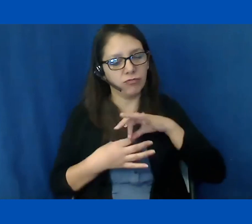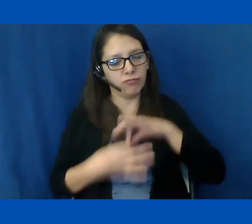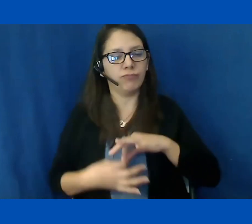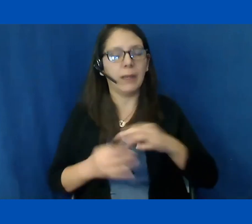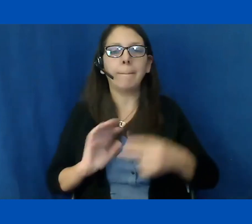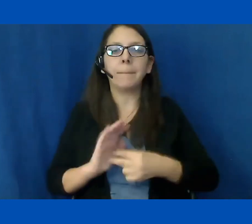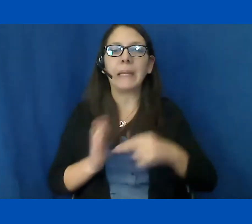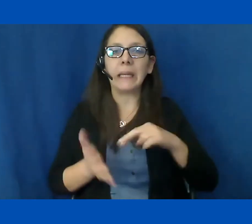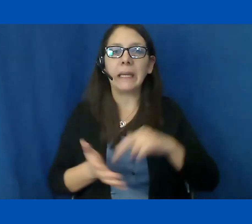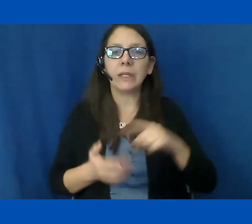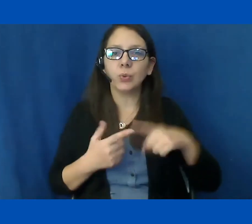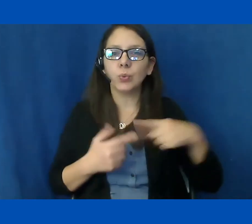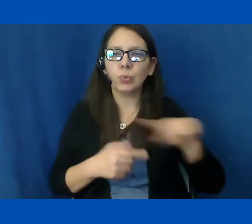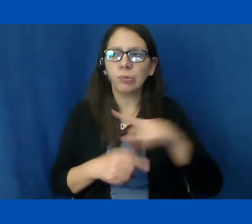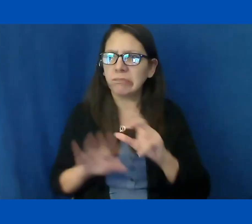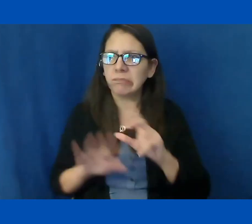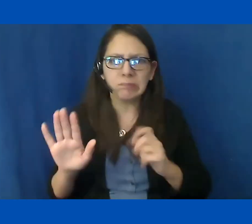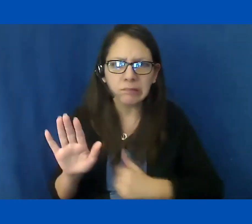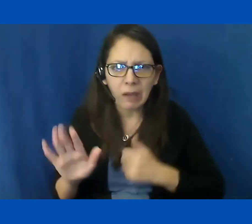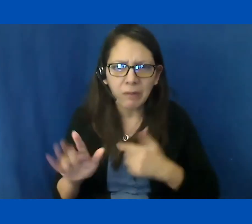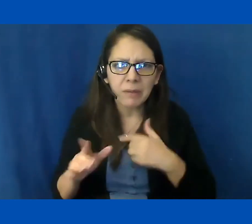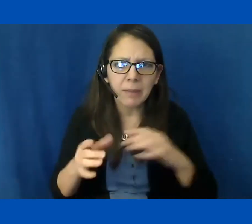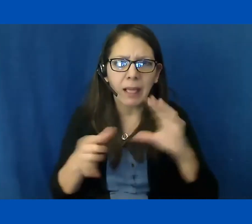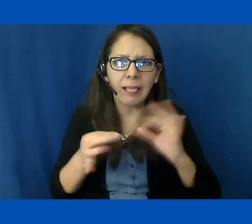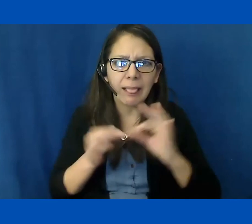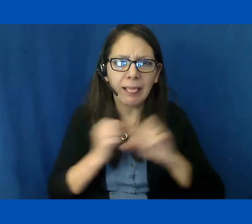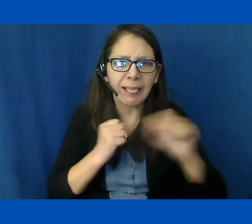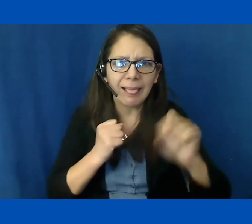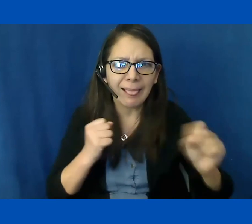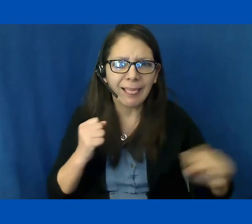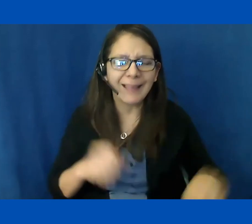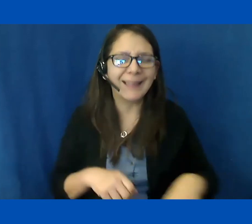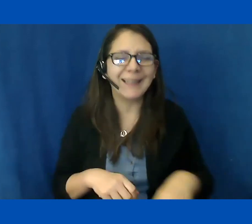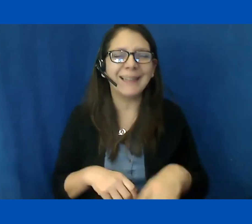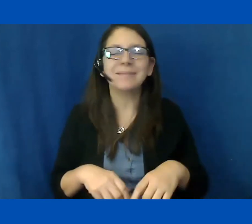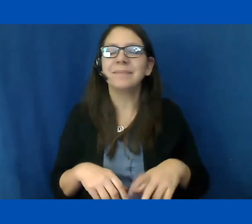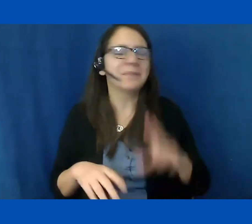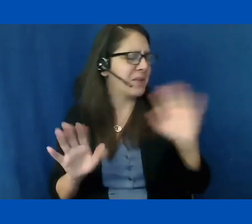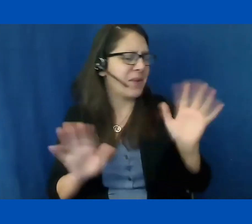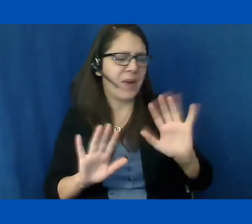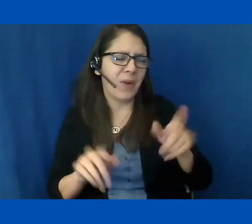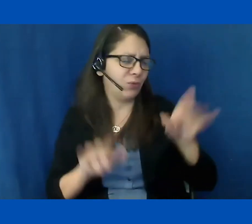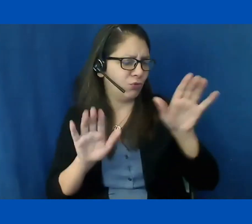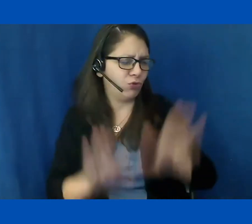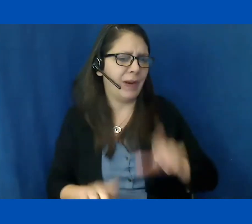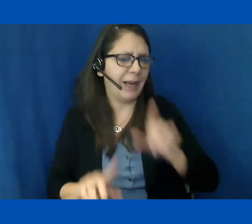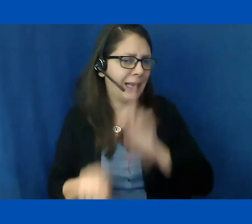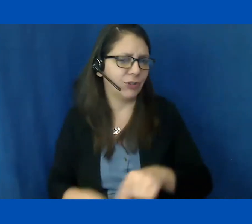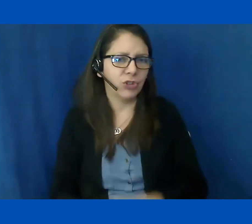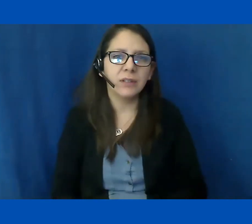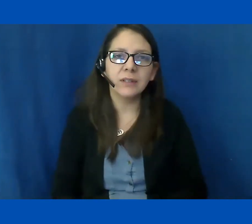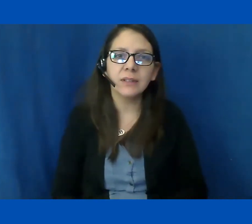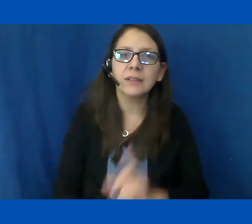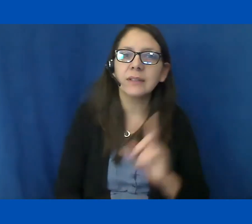Sorry if that was long-winded. No, these are great answers. Thank you. That was